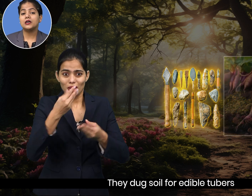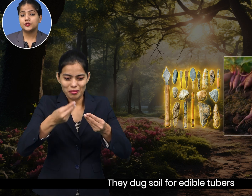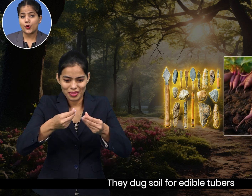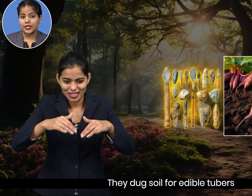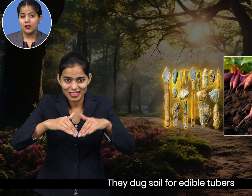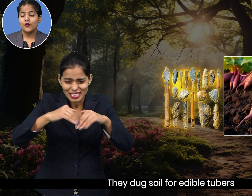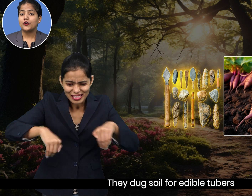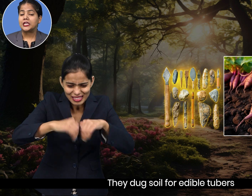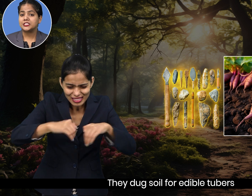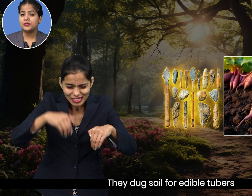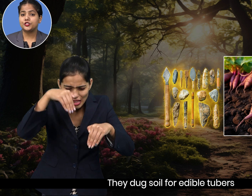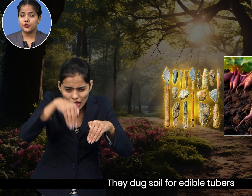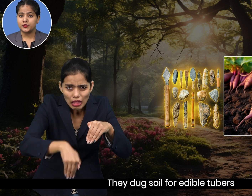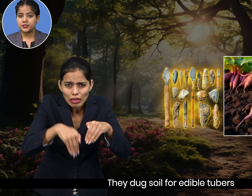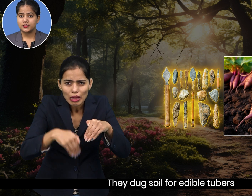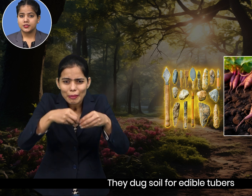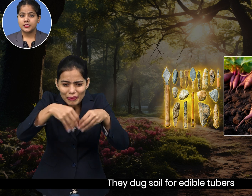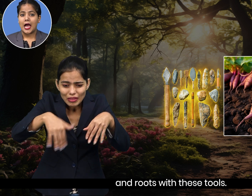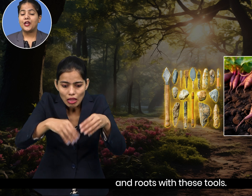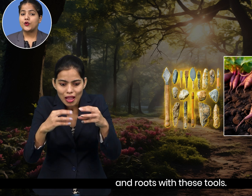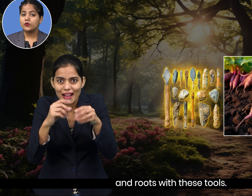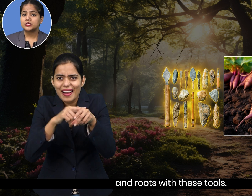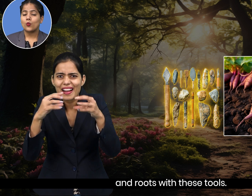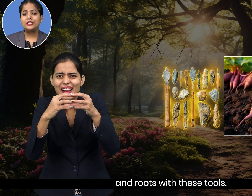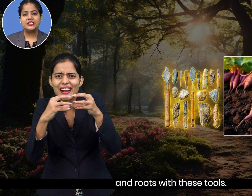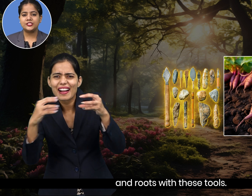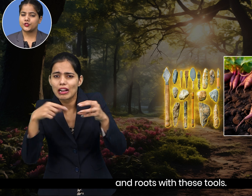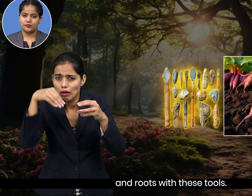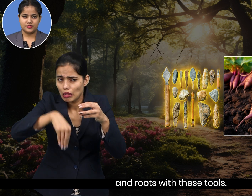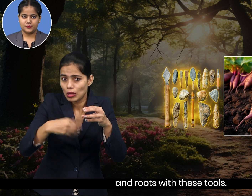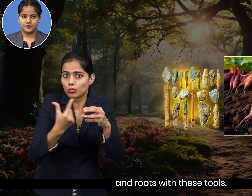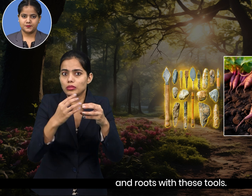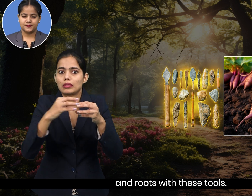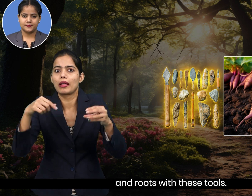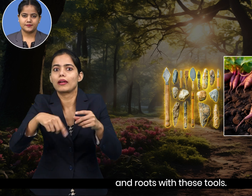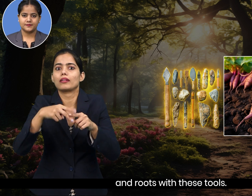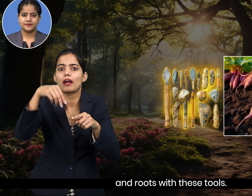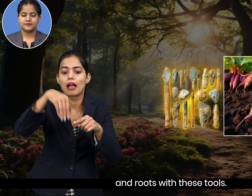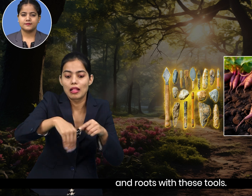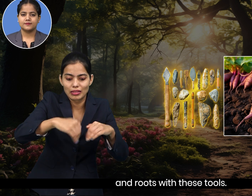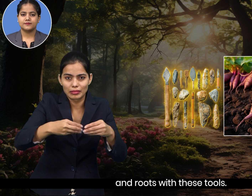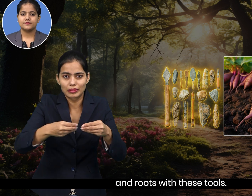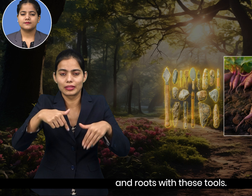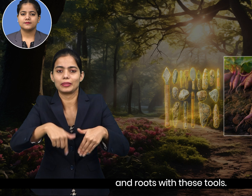They dug soil for edible tubers and roots with these tools.